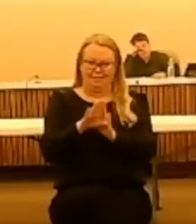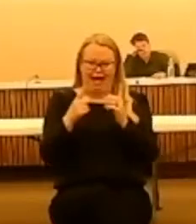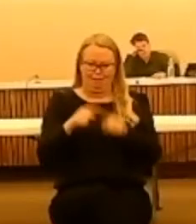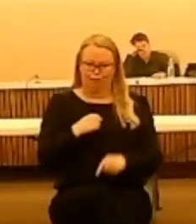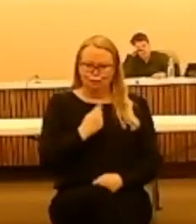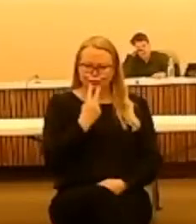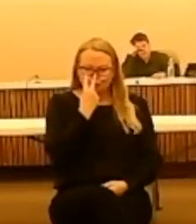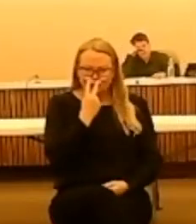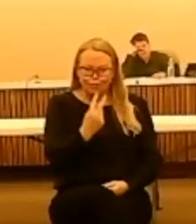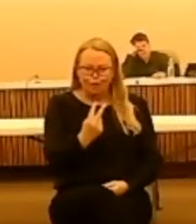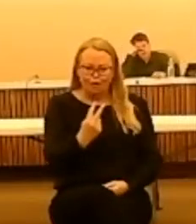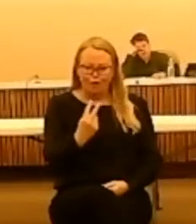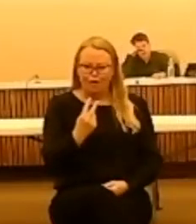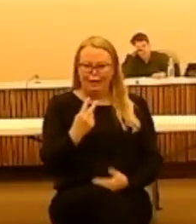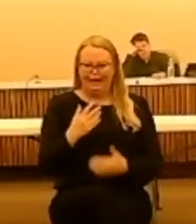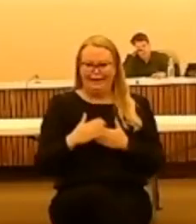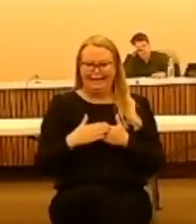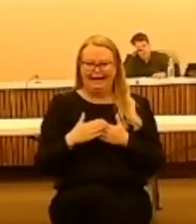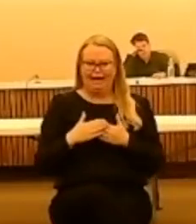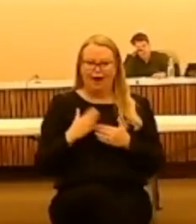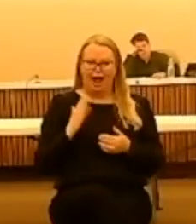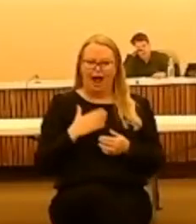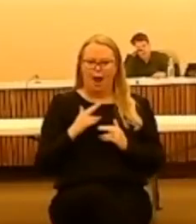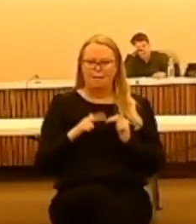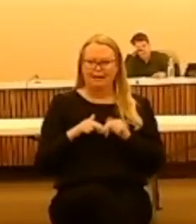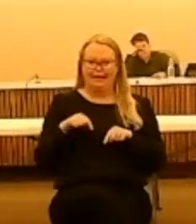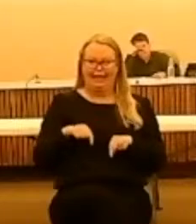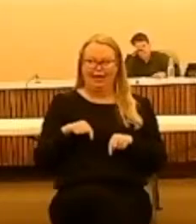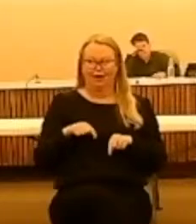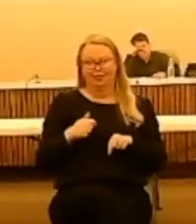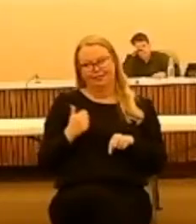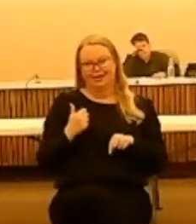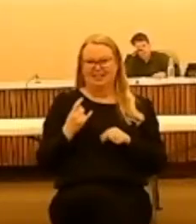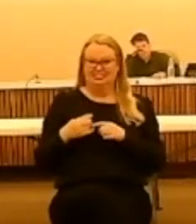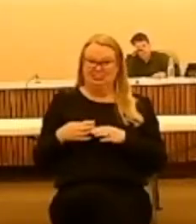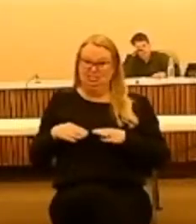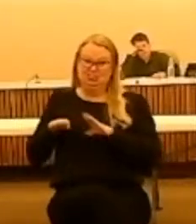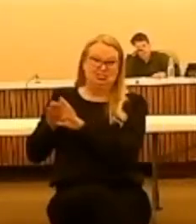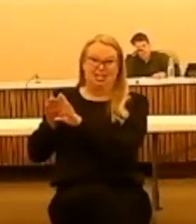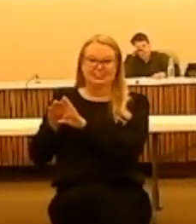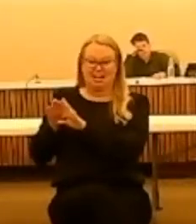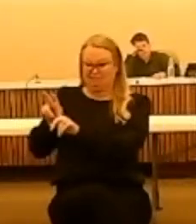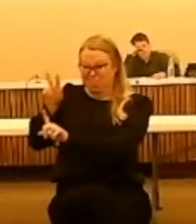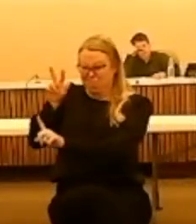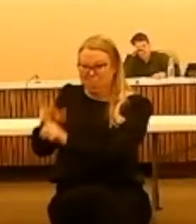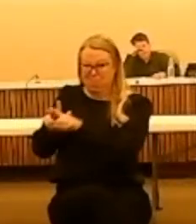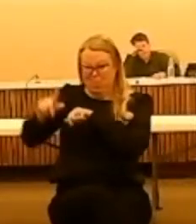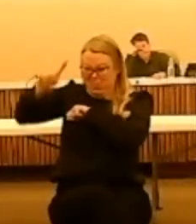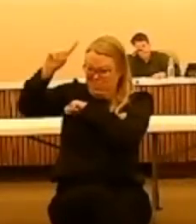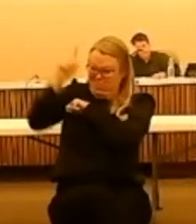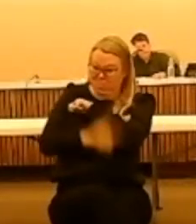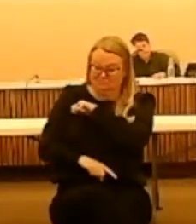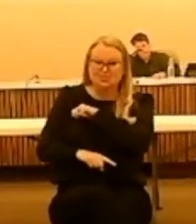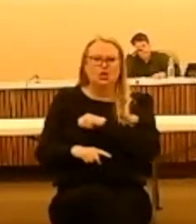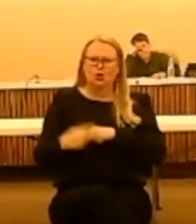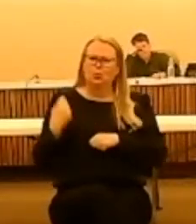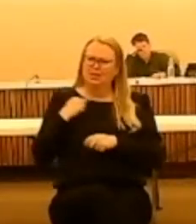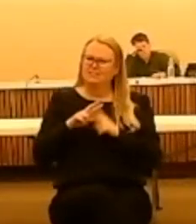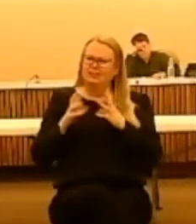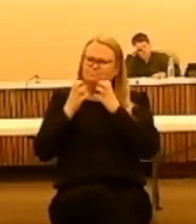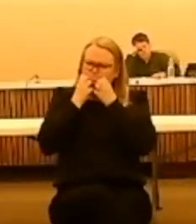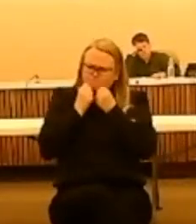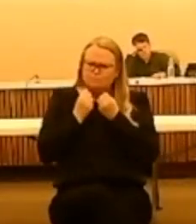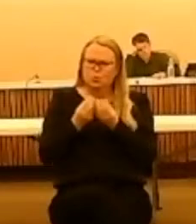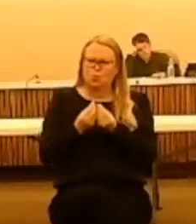project not far from Town Hall. So believe me, we take that very seriously.